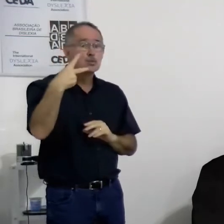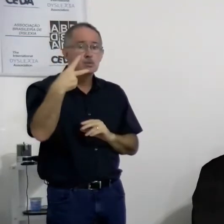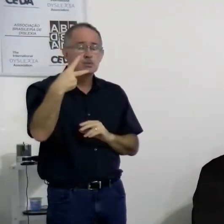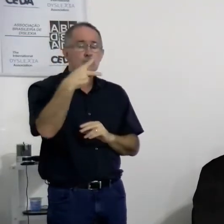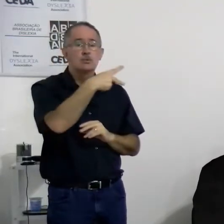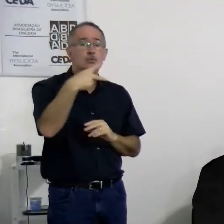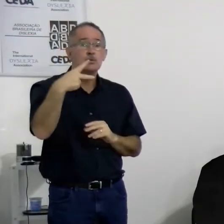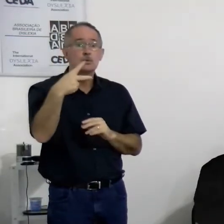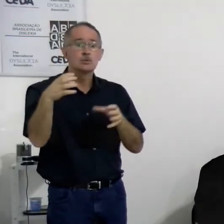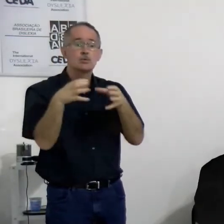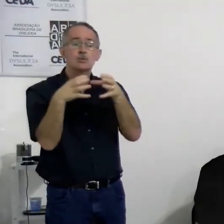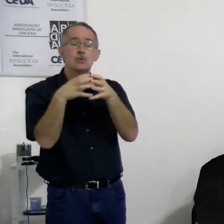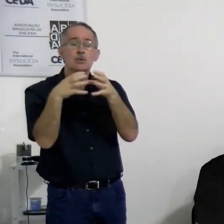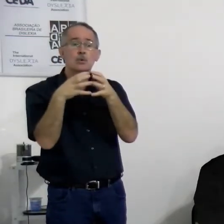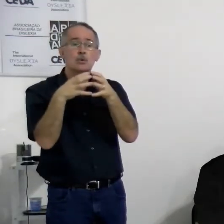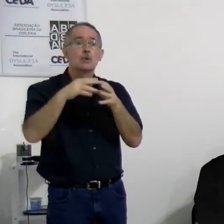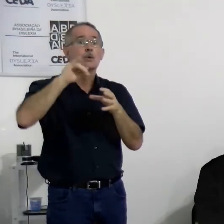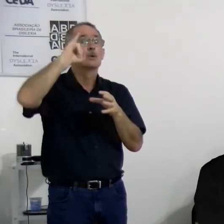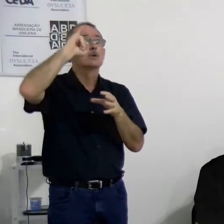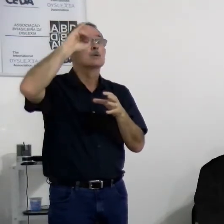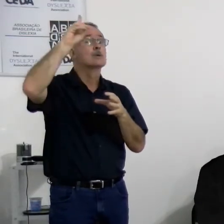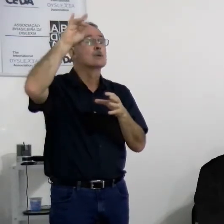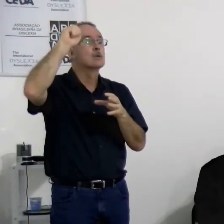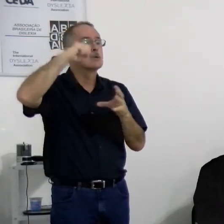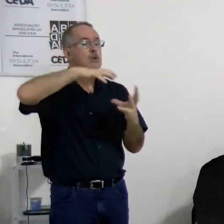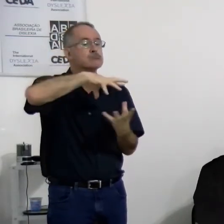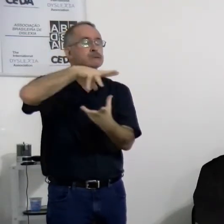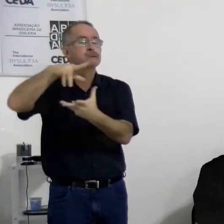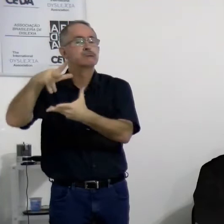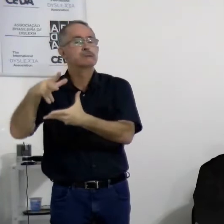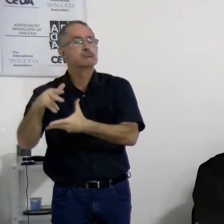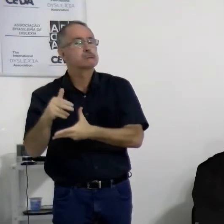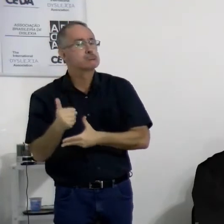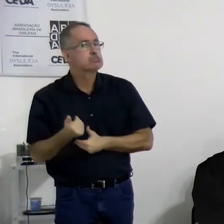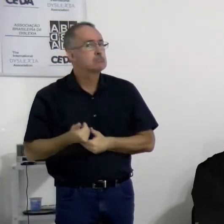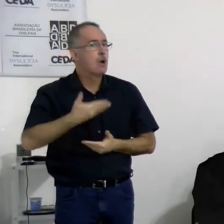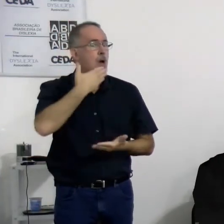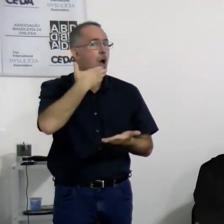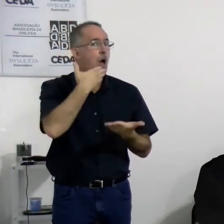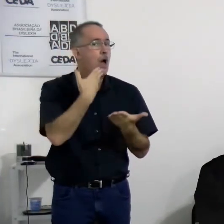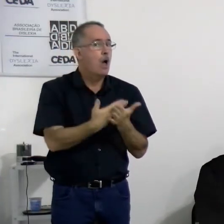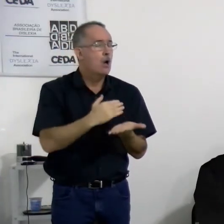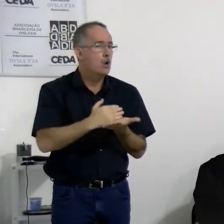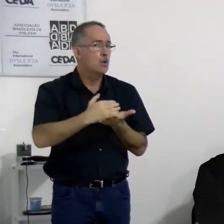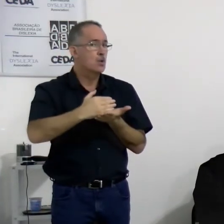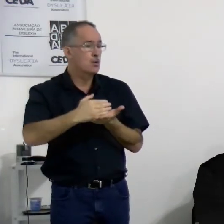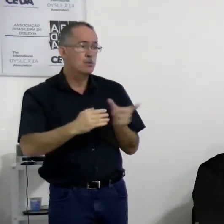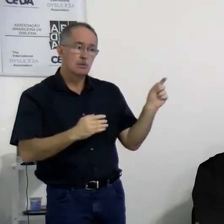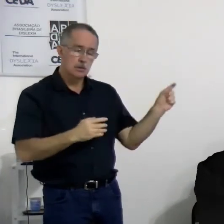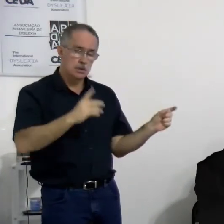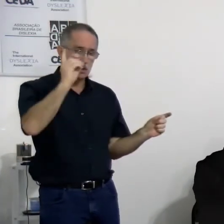22. Yeah, yeah. 22 Global Partners. Wow. Né? E tudo isso começou com o Professor